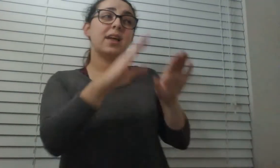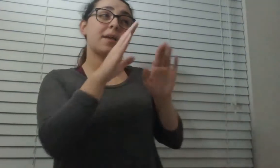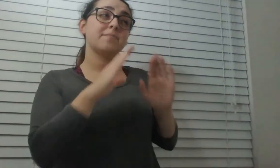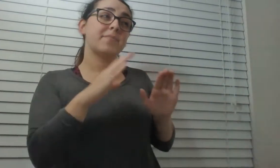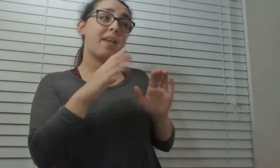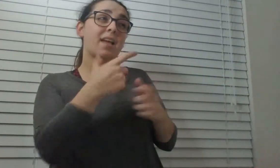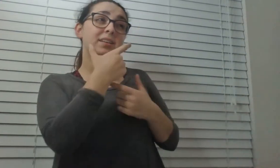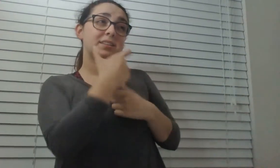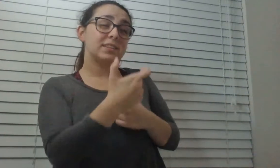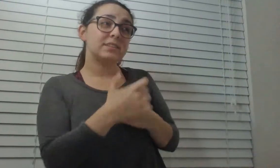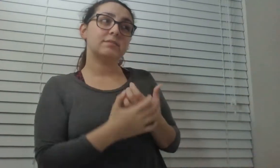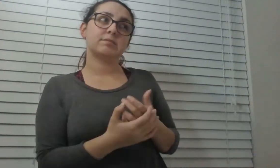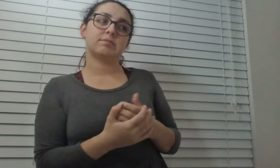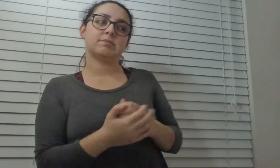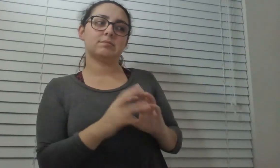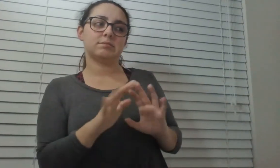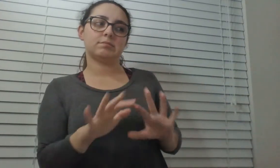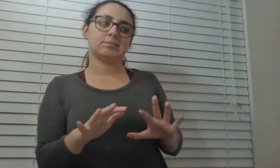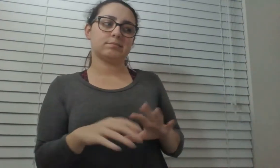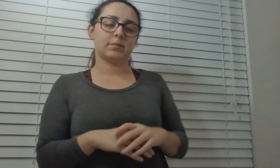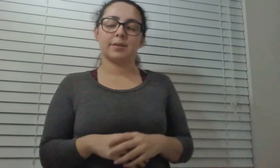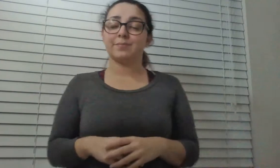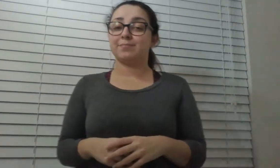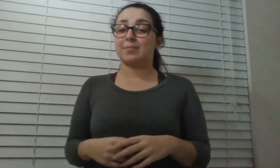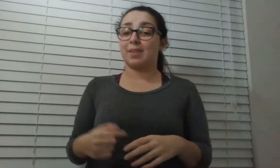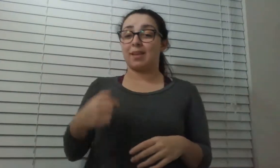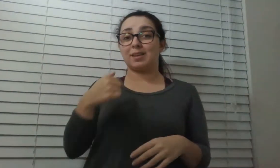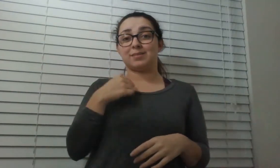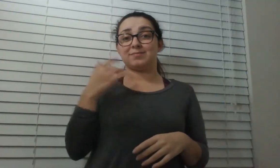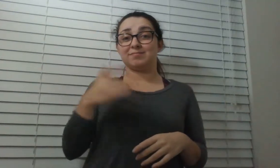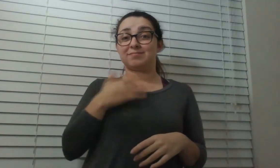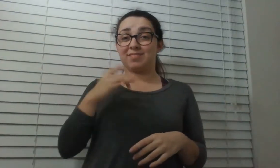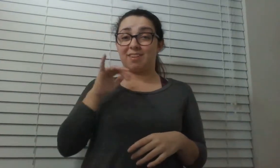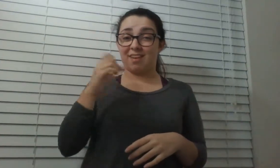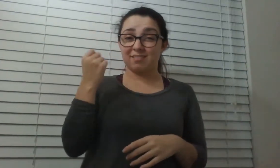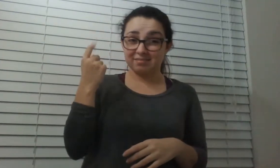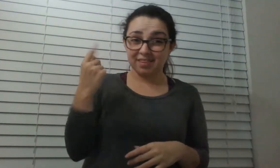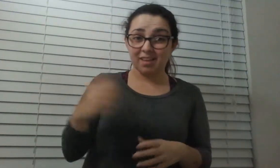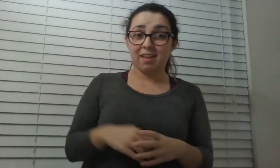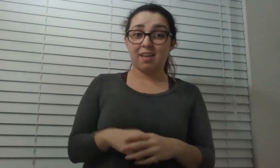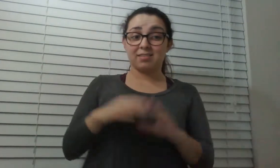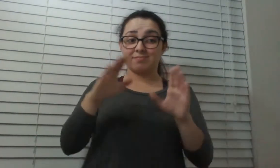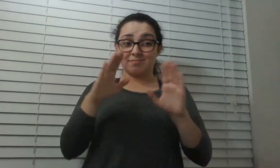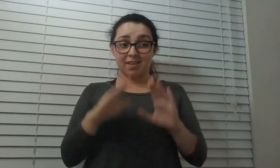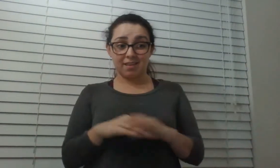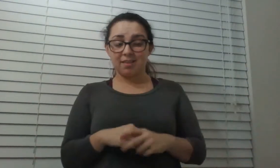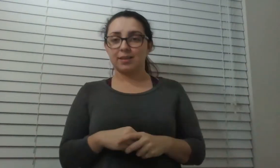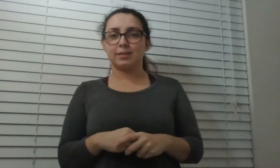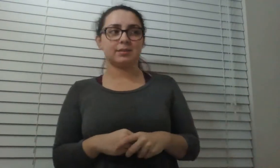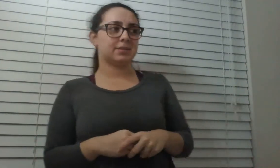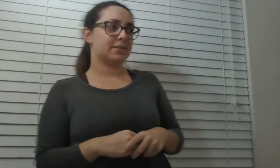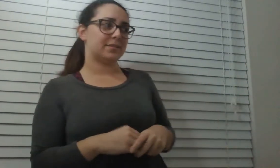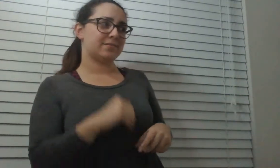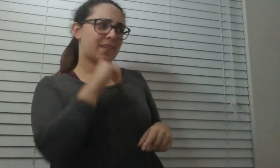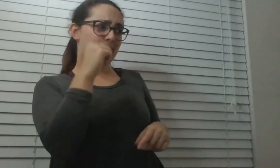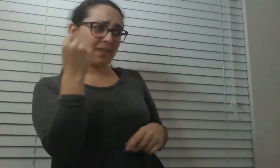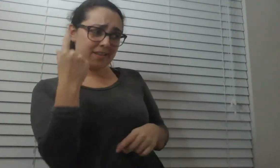I'm feeling it. I'm feeling it. That's amazing. And Tamar? Do I feel that? No.